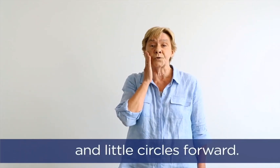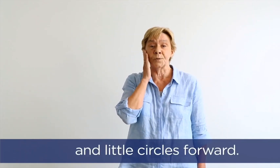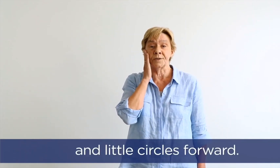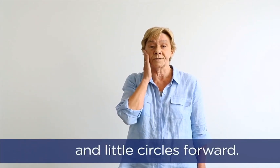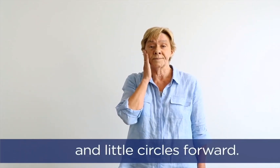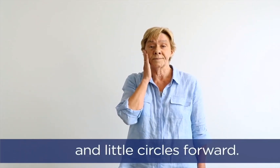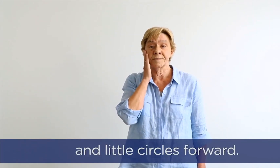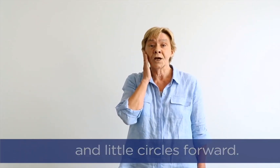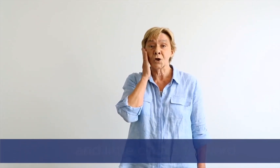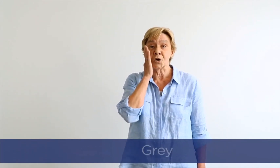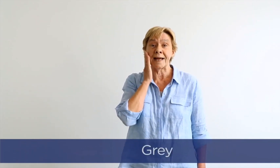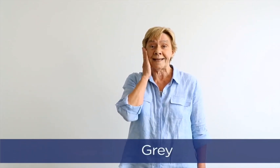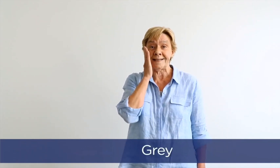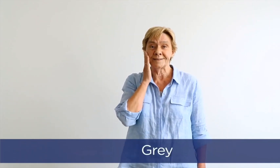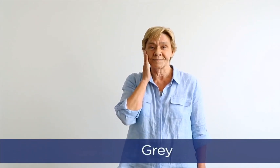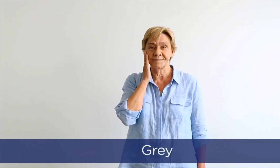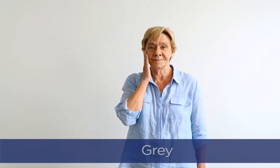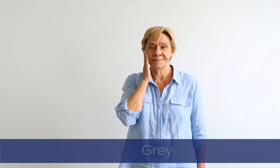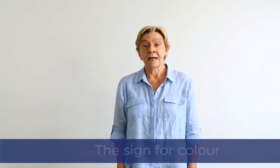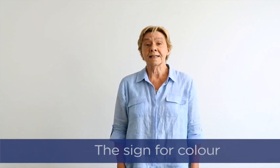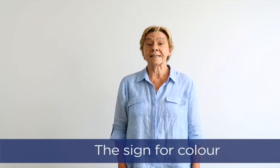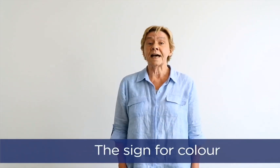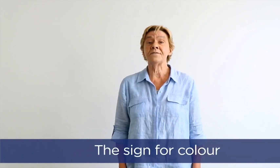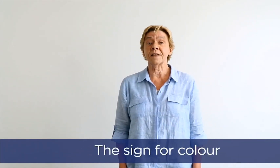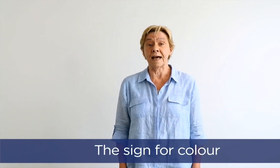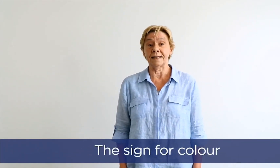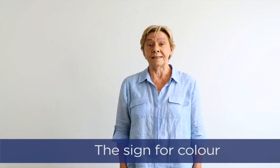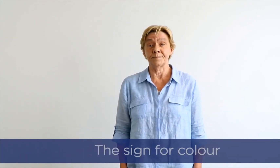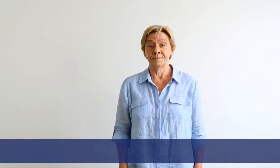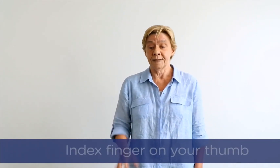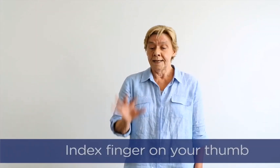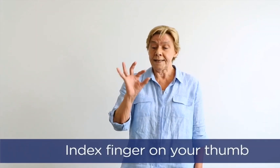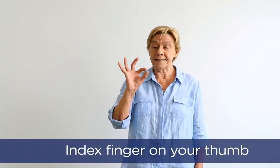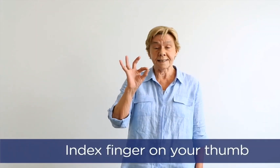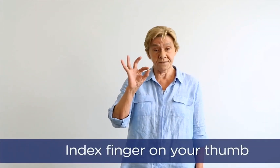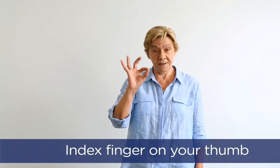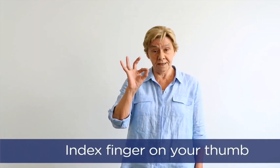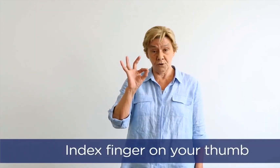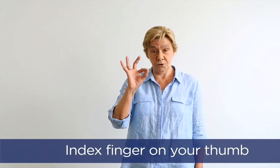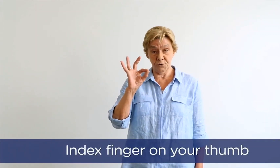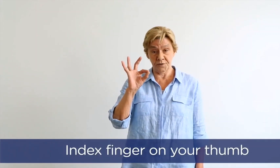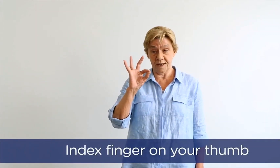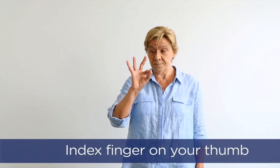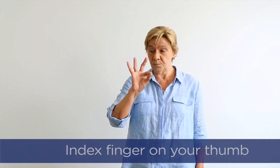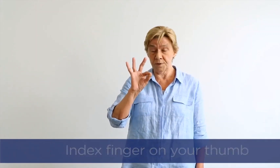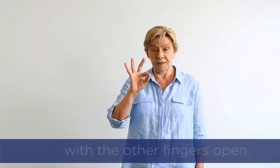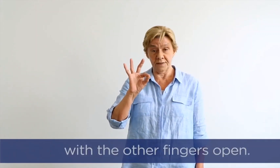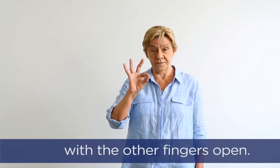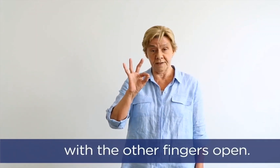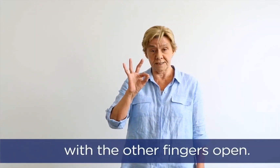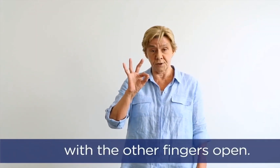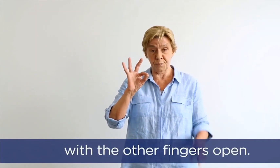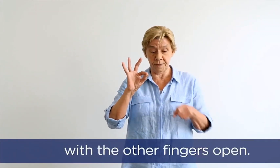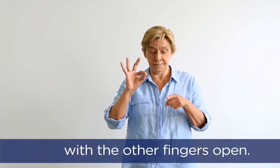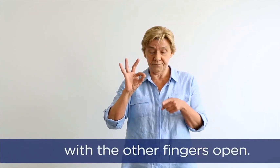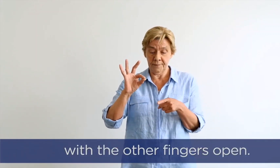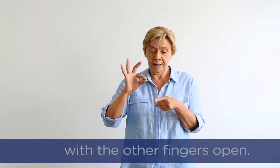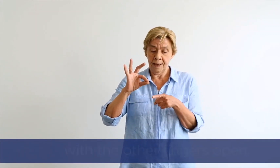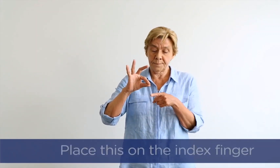forward. Grey. The sign for colour. Index finger on your thumb with the other fingers open.